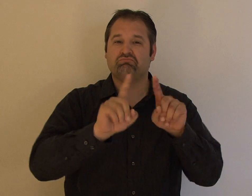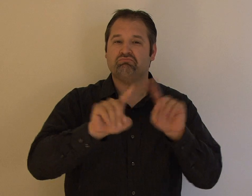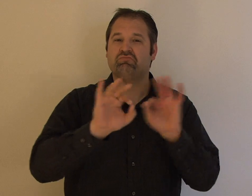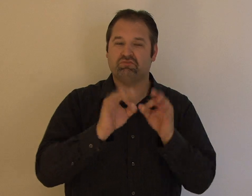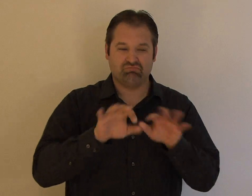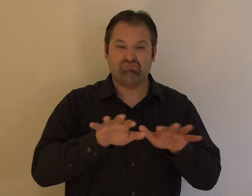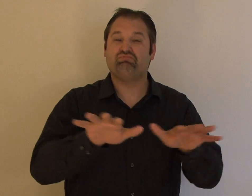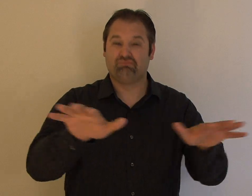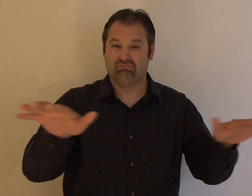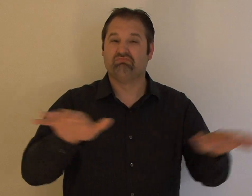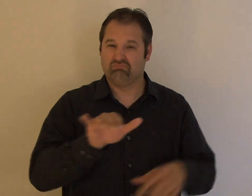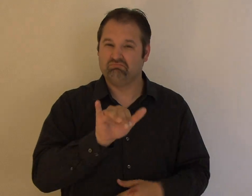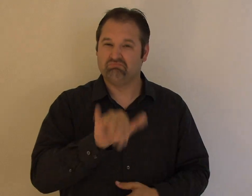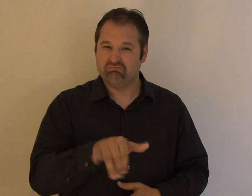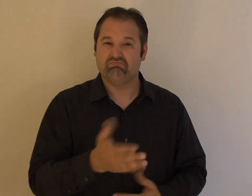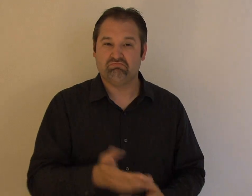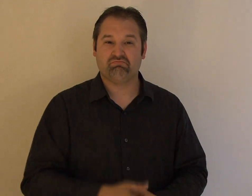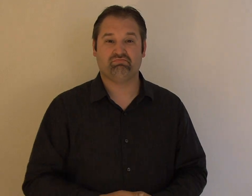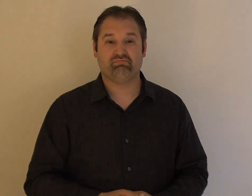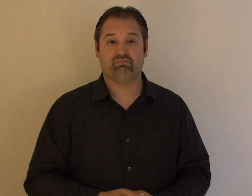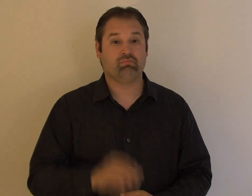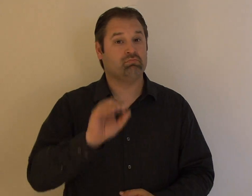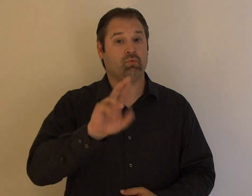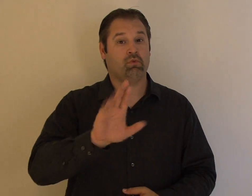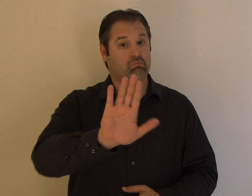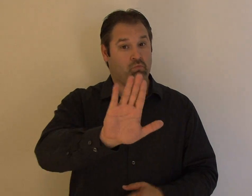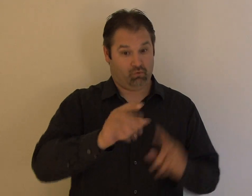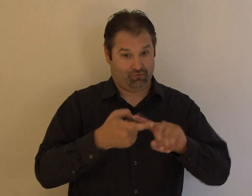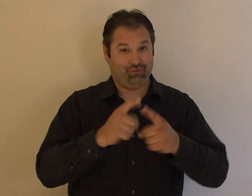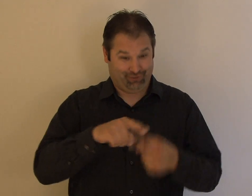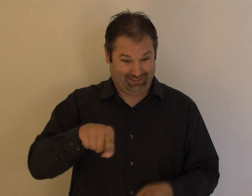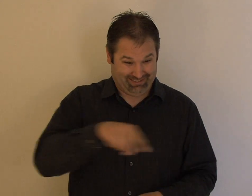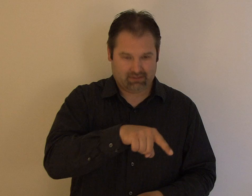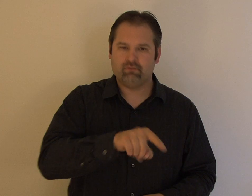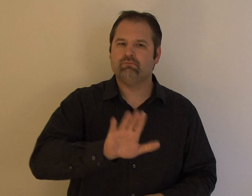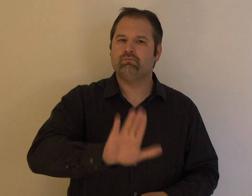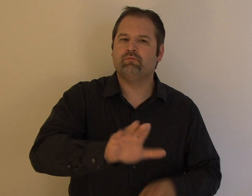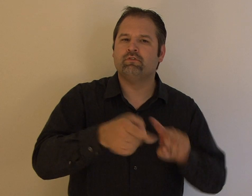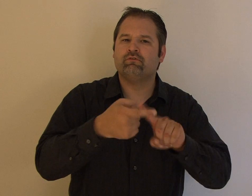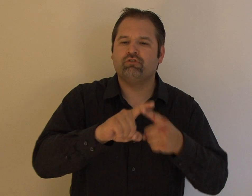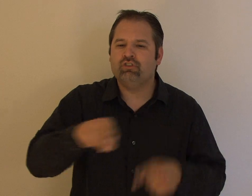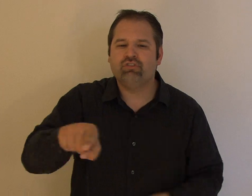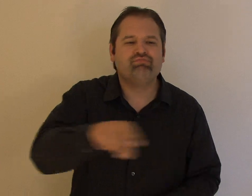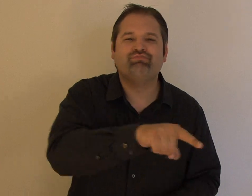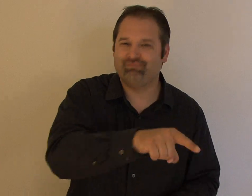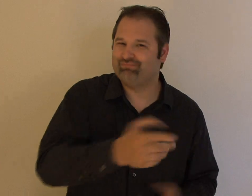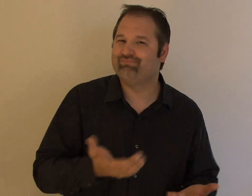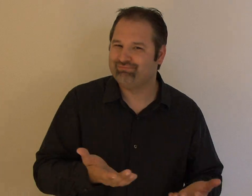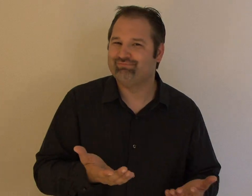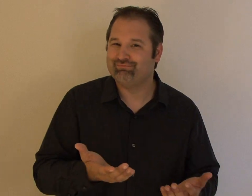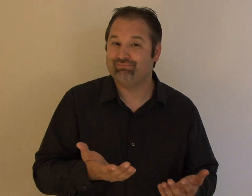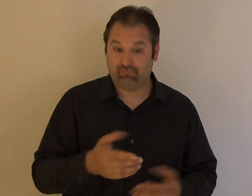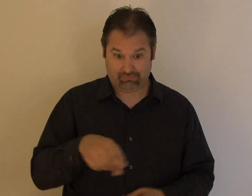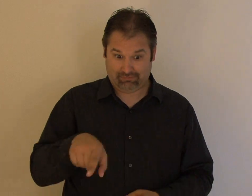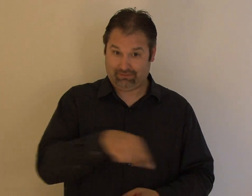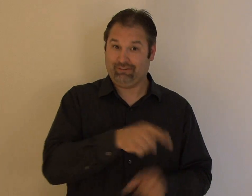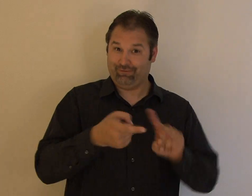your friends and the friends of friends and their families as well as that network.